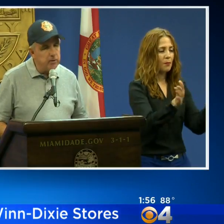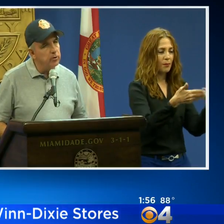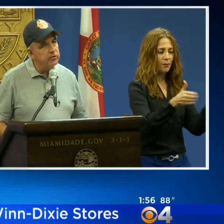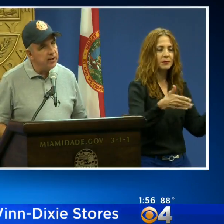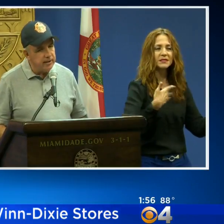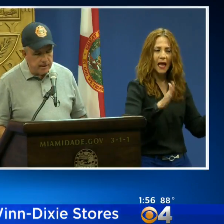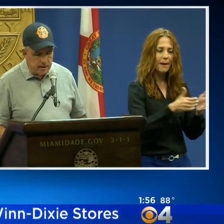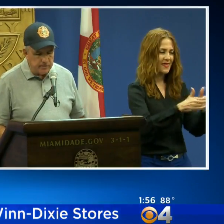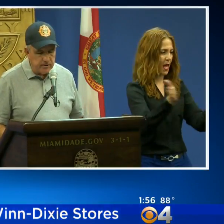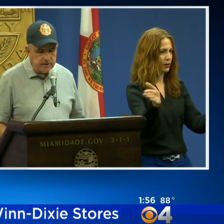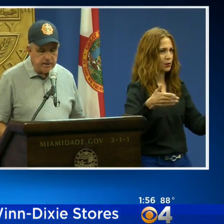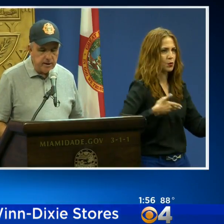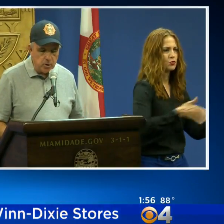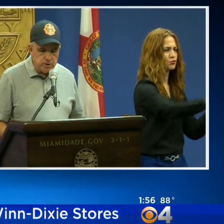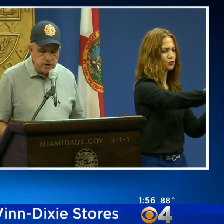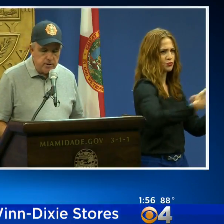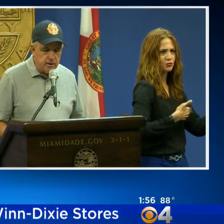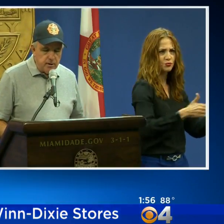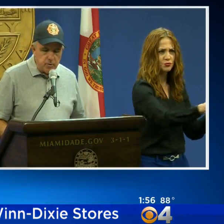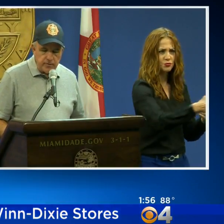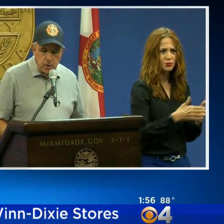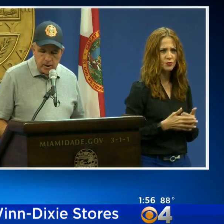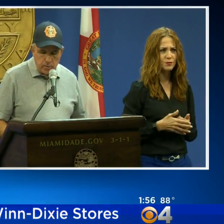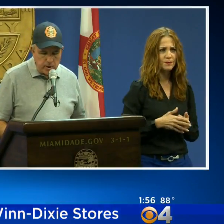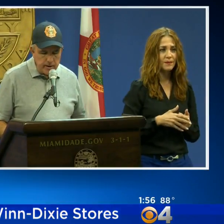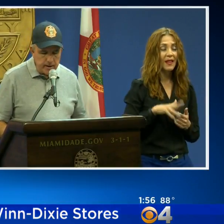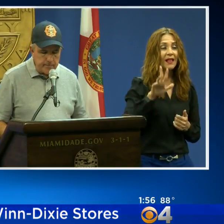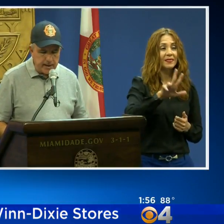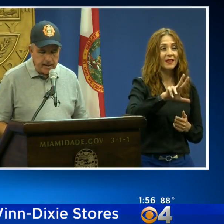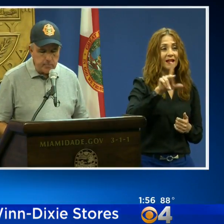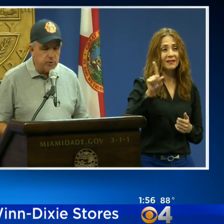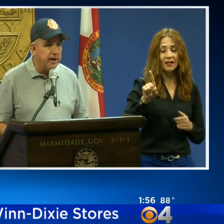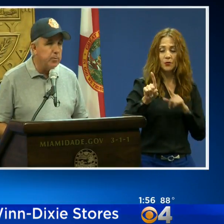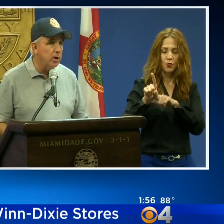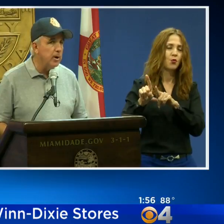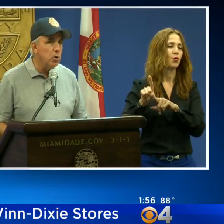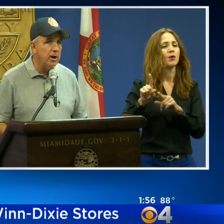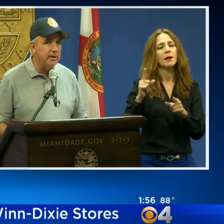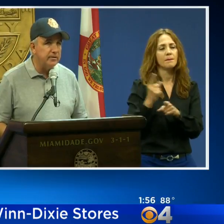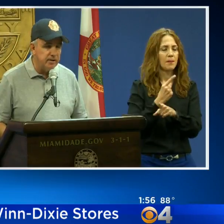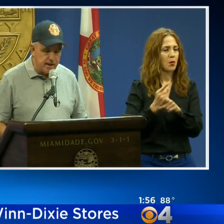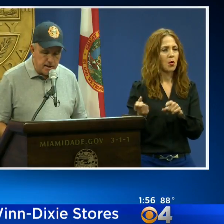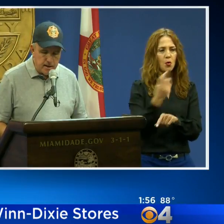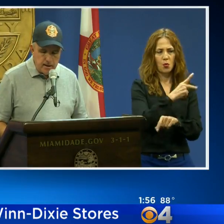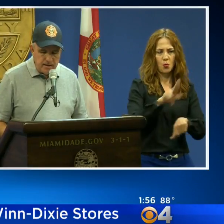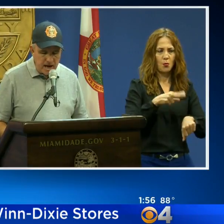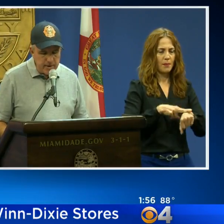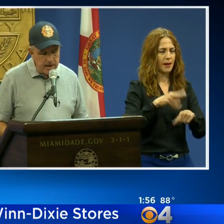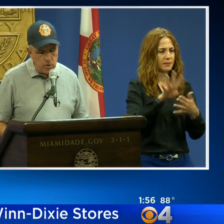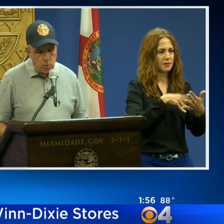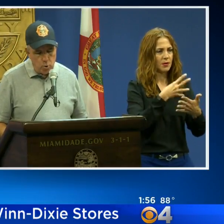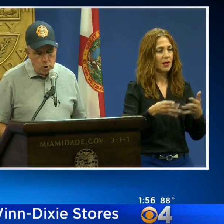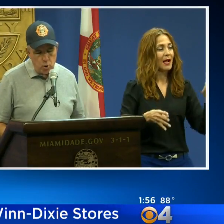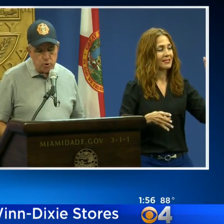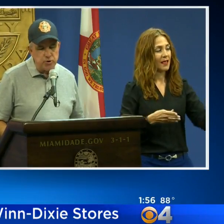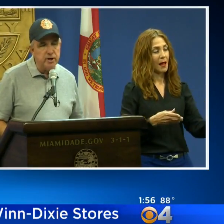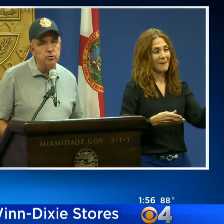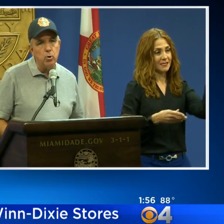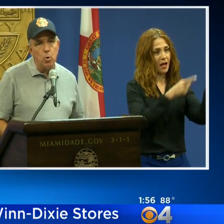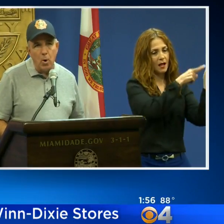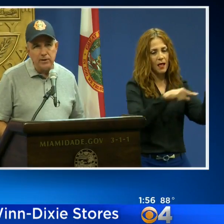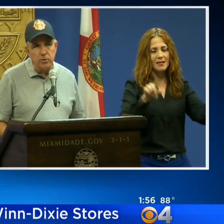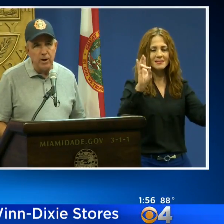of Hurricane Irma. We have a special 4 o'clock edition of CBS 4 News right here at 4 o'clock.